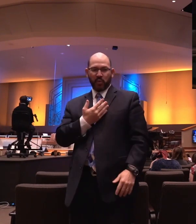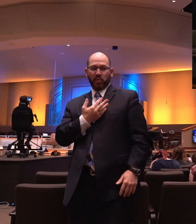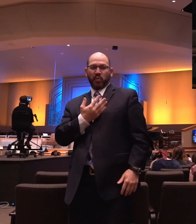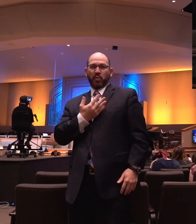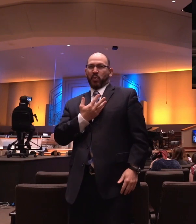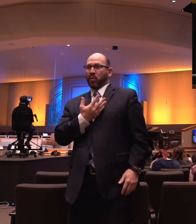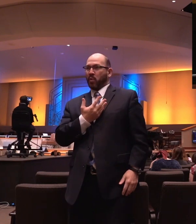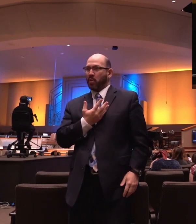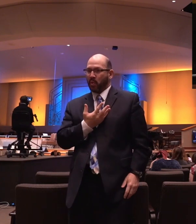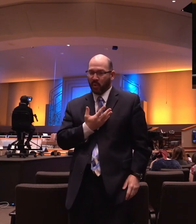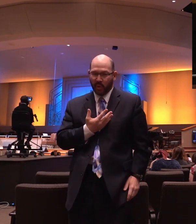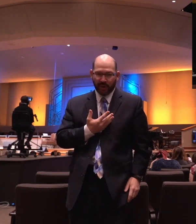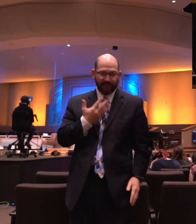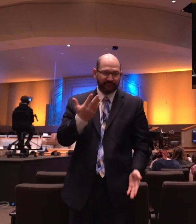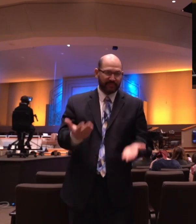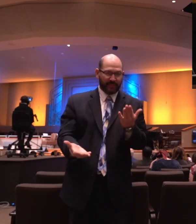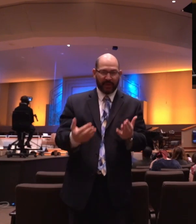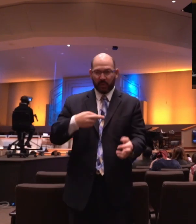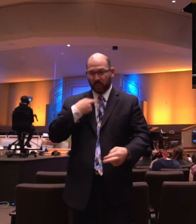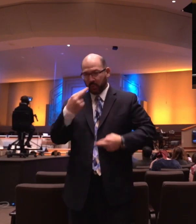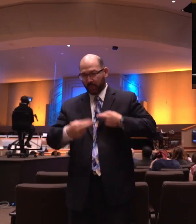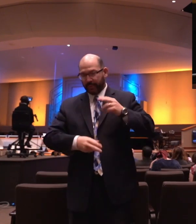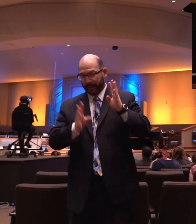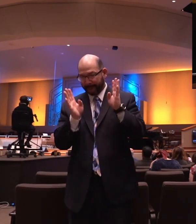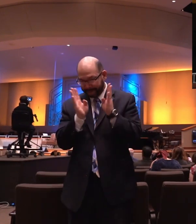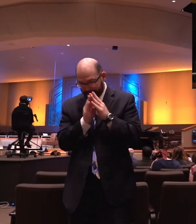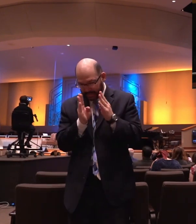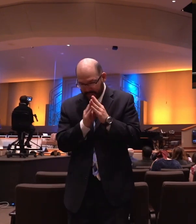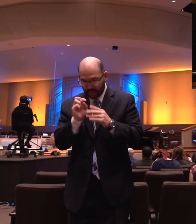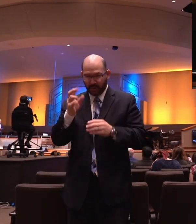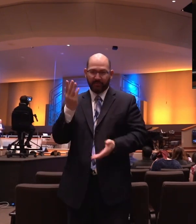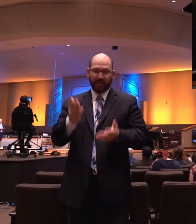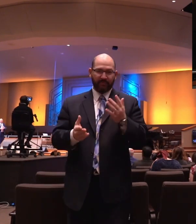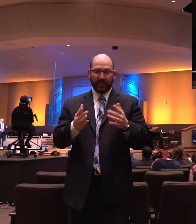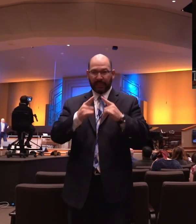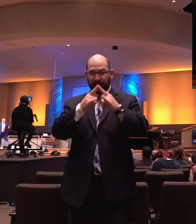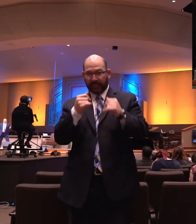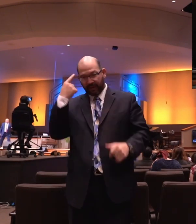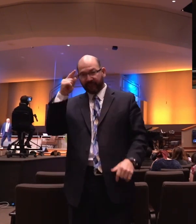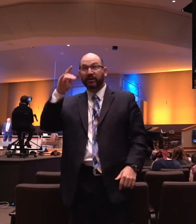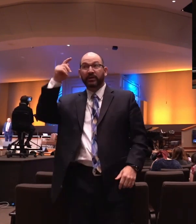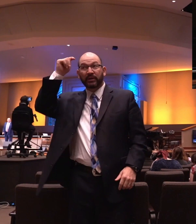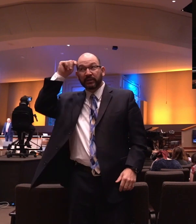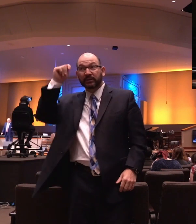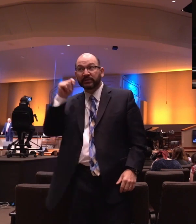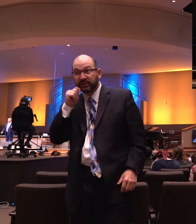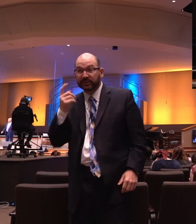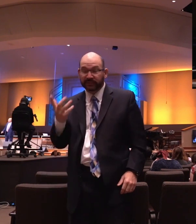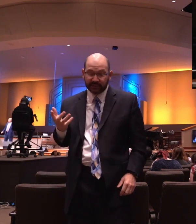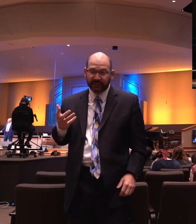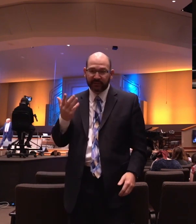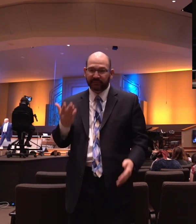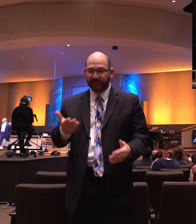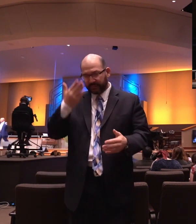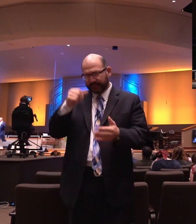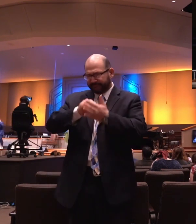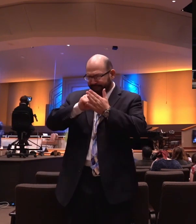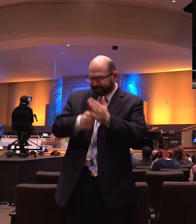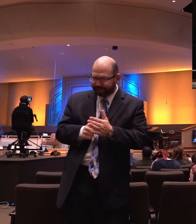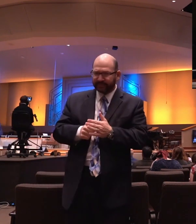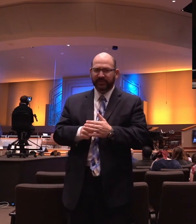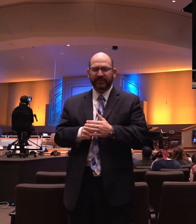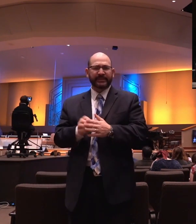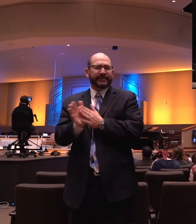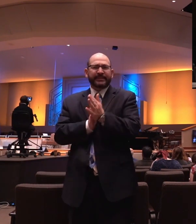the Lord maybe at a revival meeting or maybe young people at camp or maybe because of a special emphasis and boy, they're